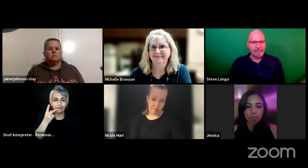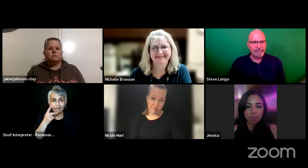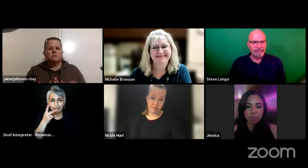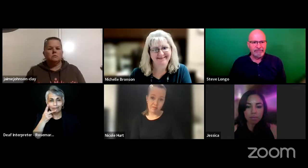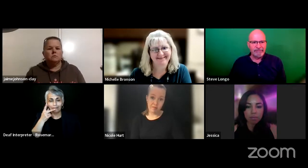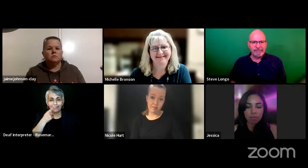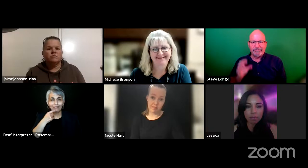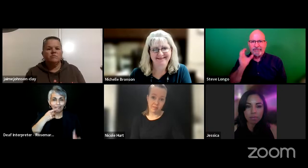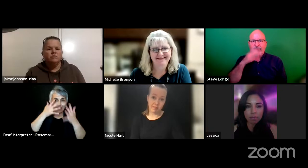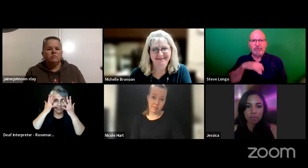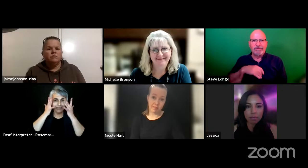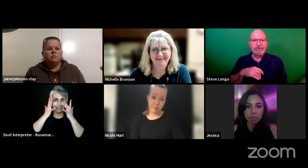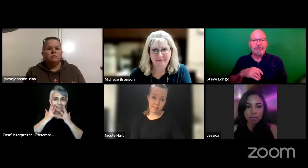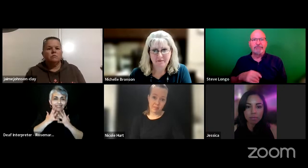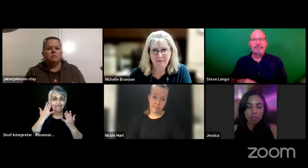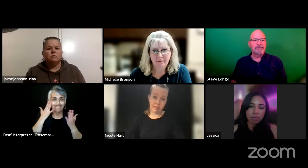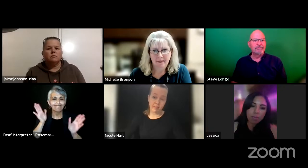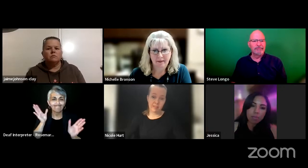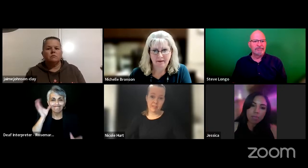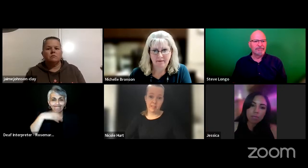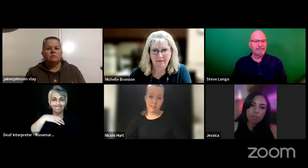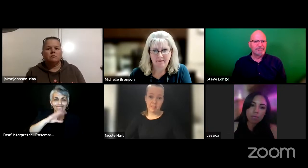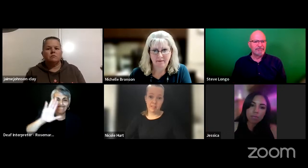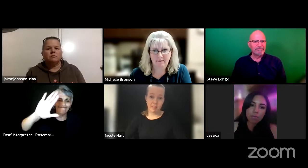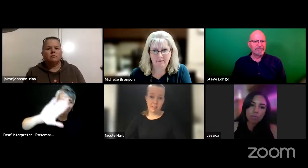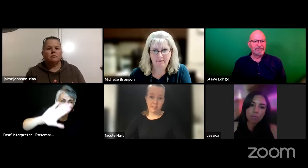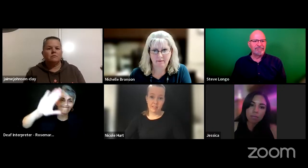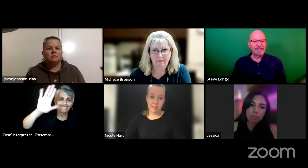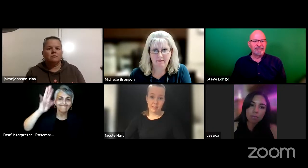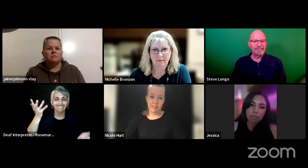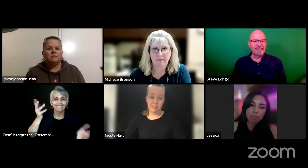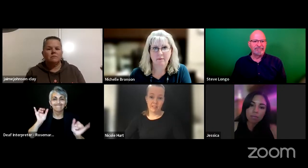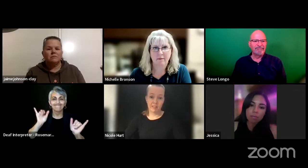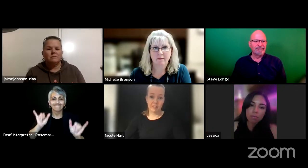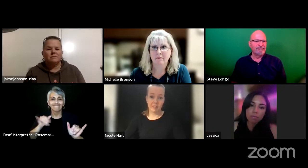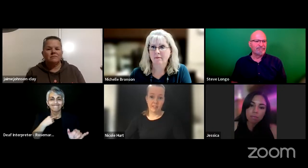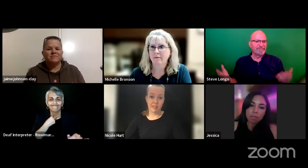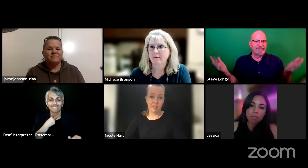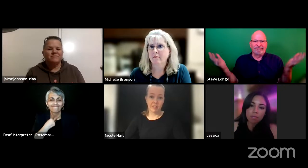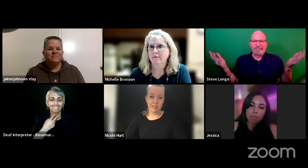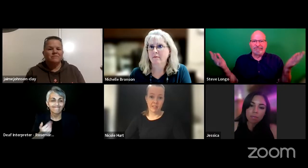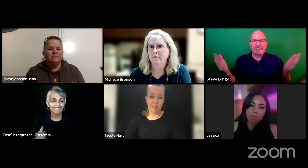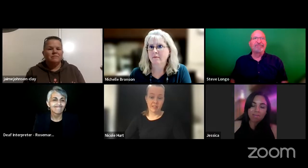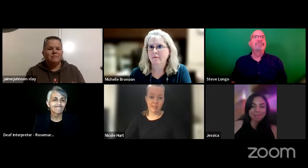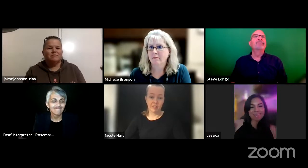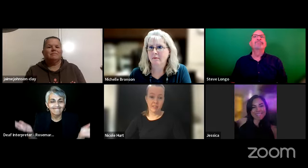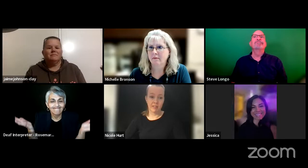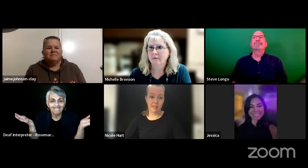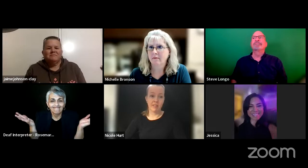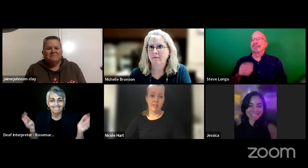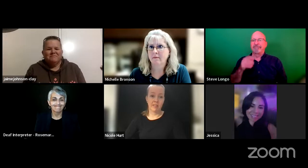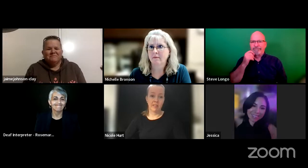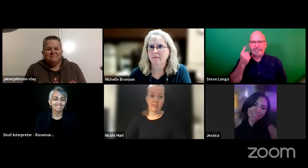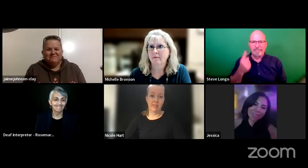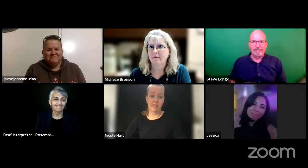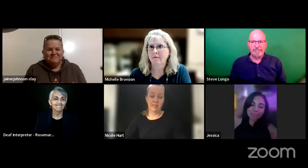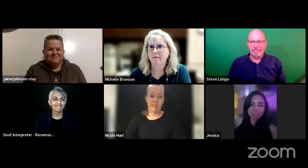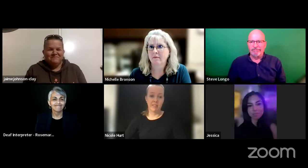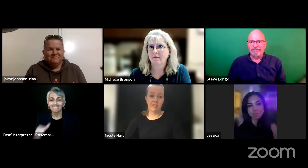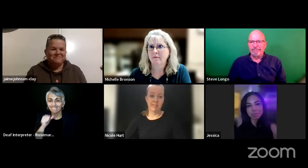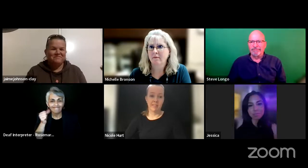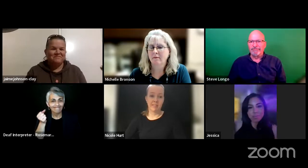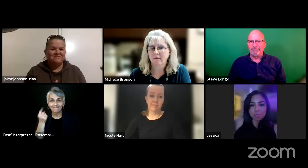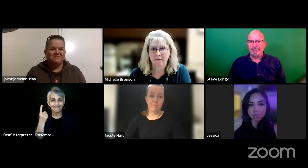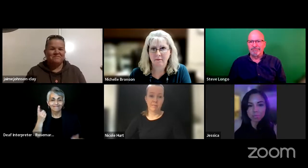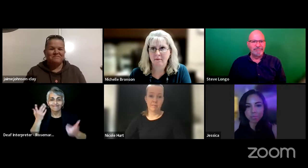Steve Longo saying, I'm not sure why my appearance is so red. The lighting is just not cooperating